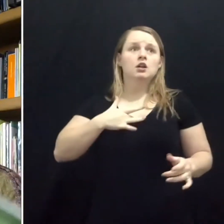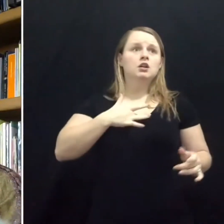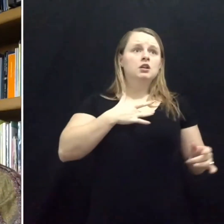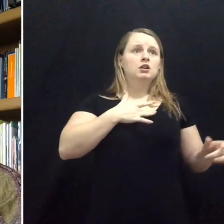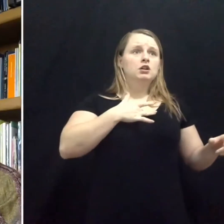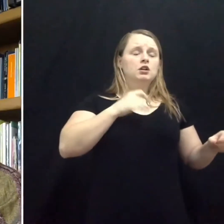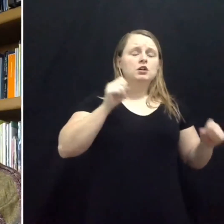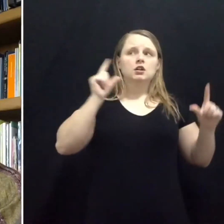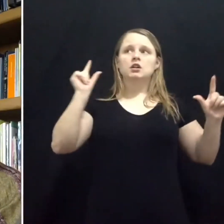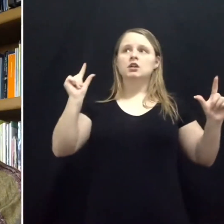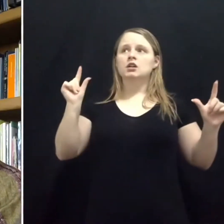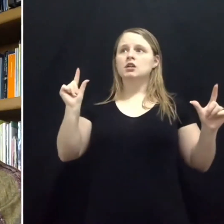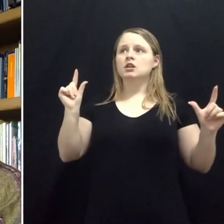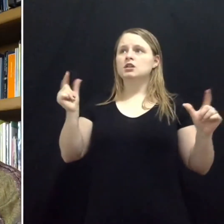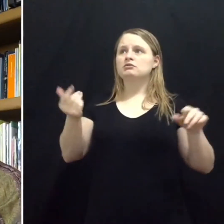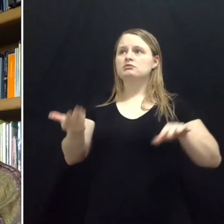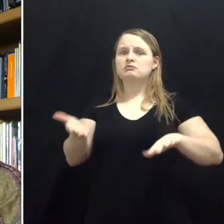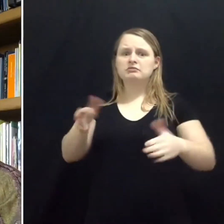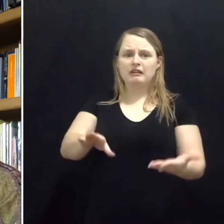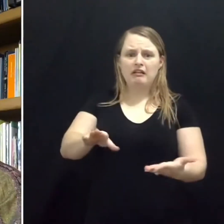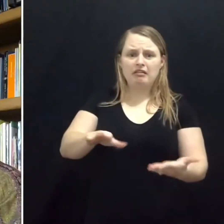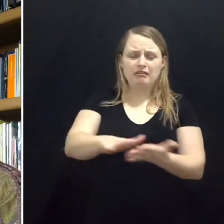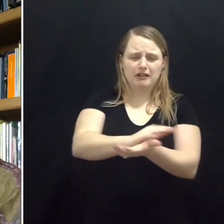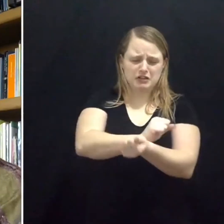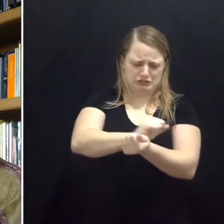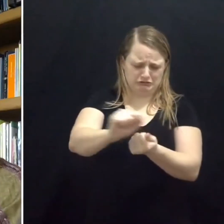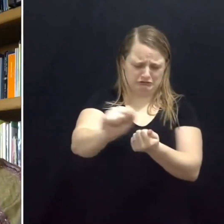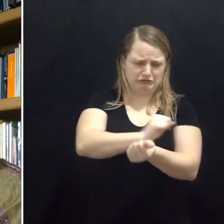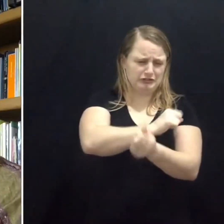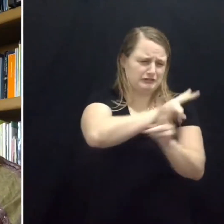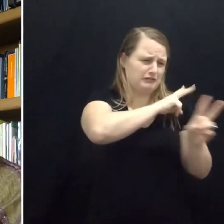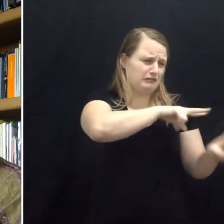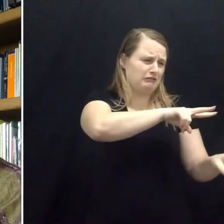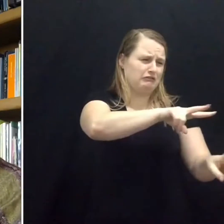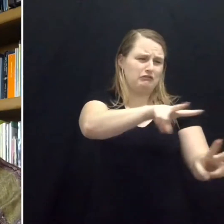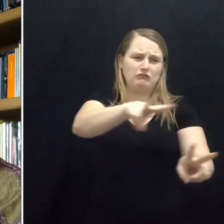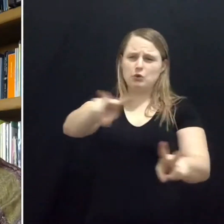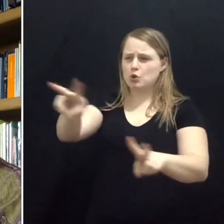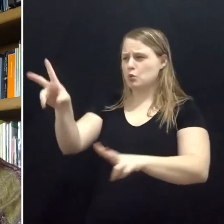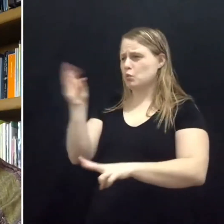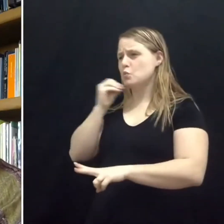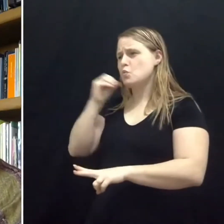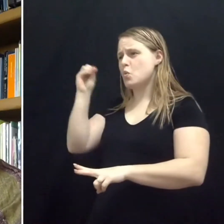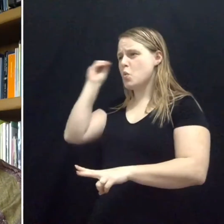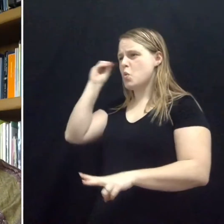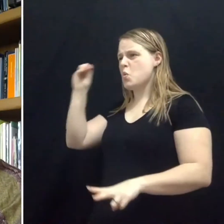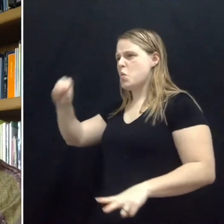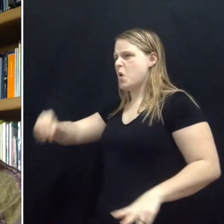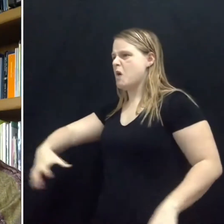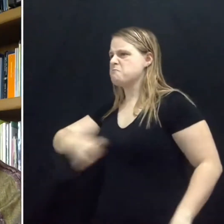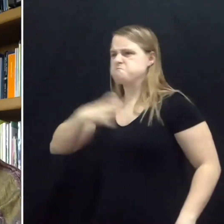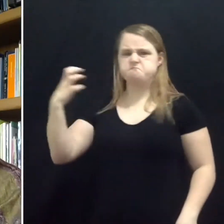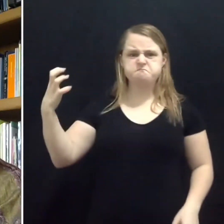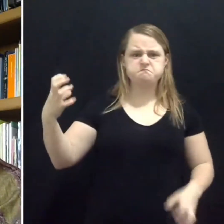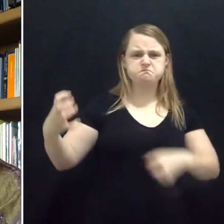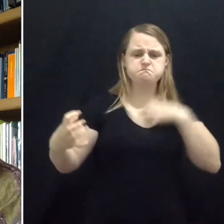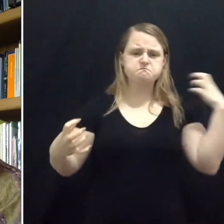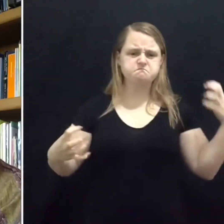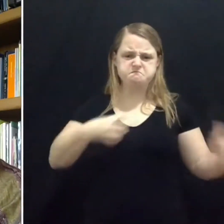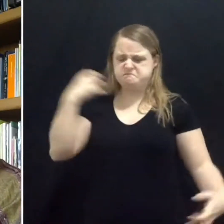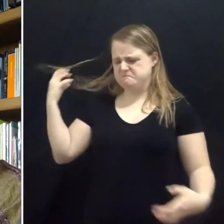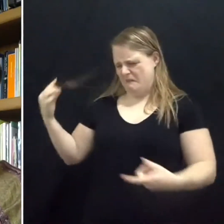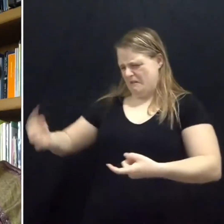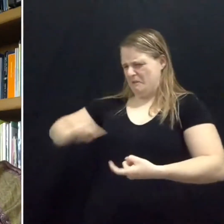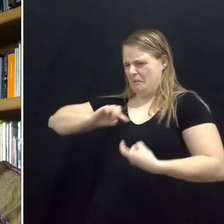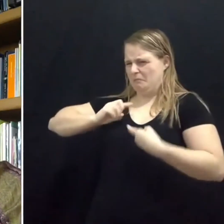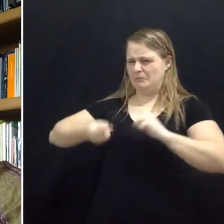Rhino was stunned by the terrible scene, death and destruction all through the ravine. Enraged